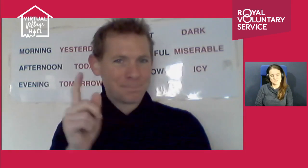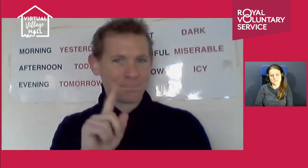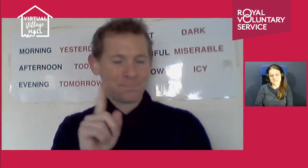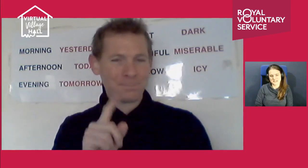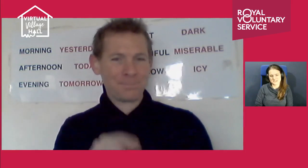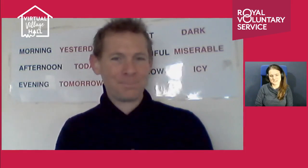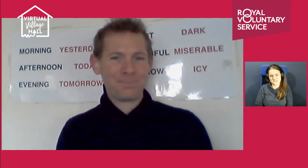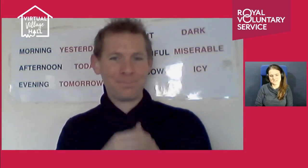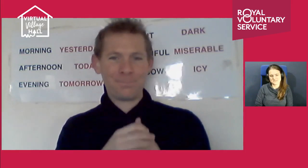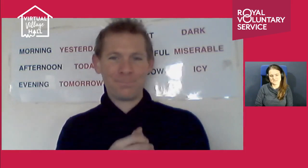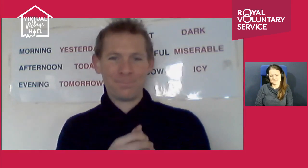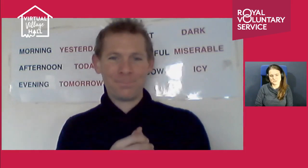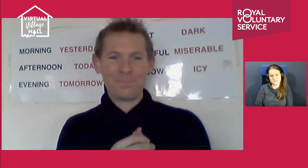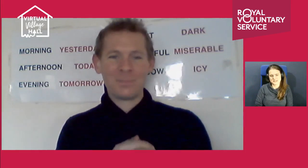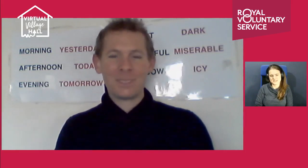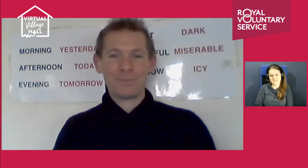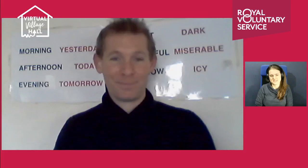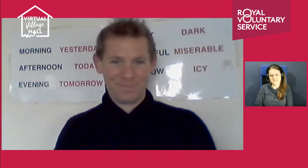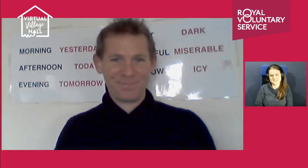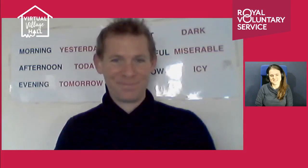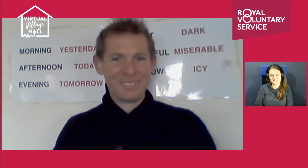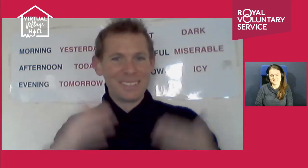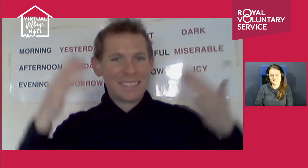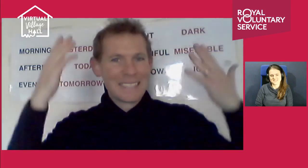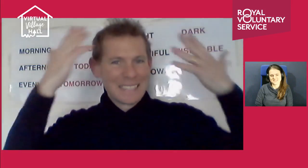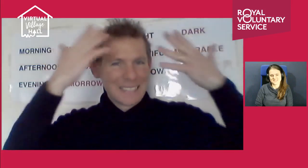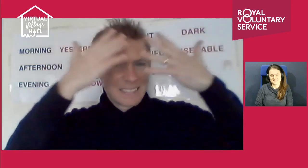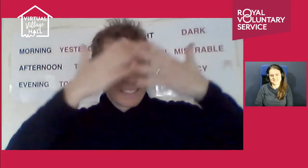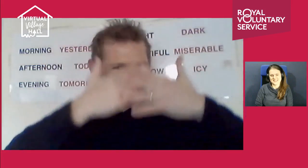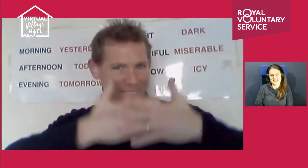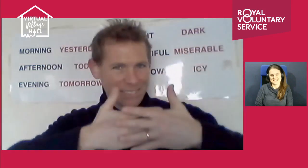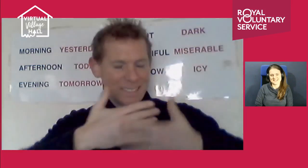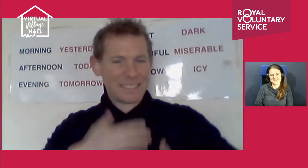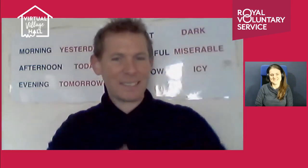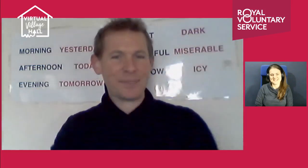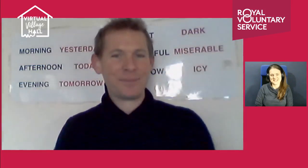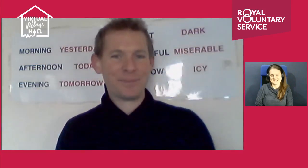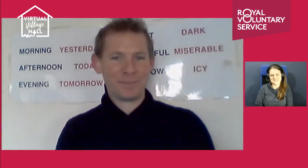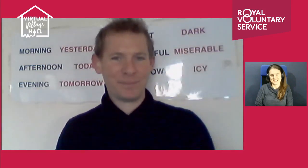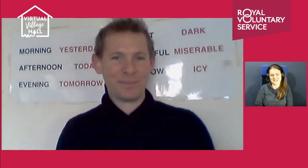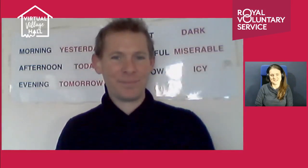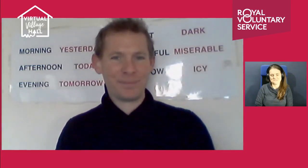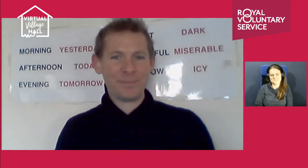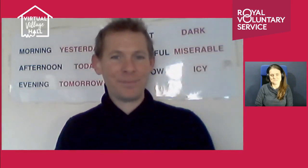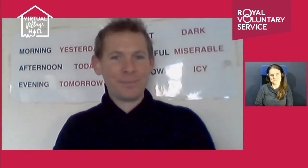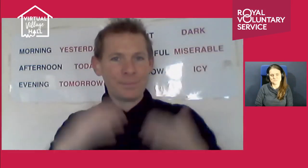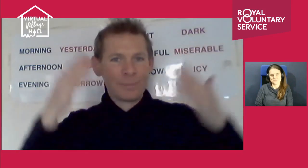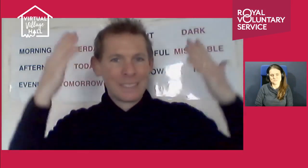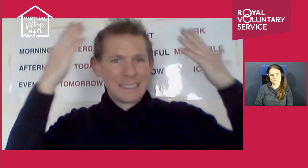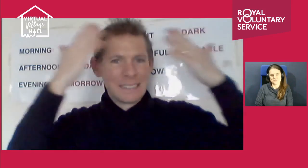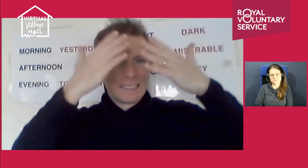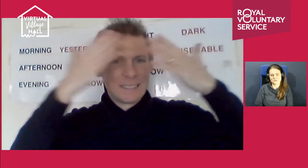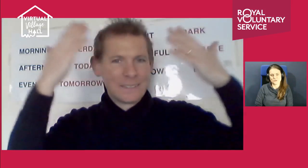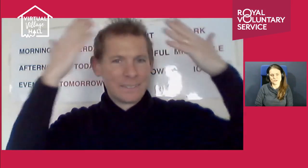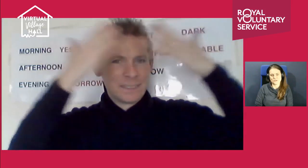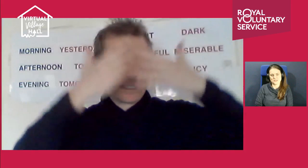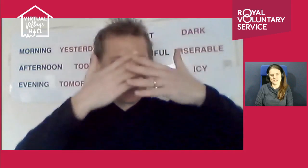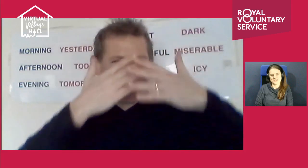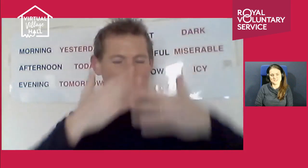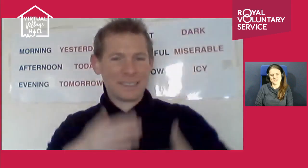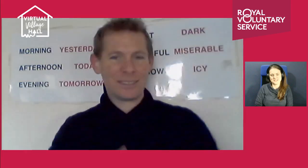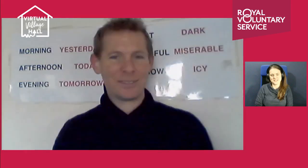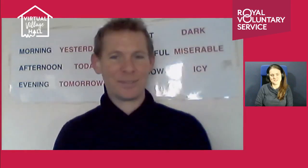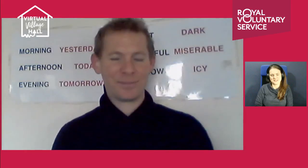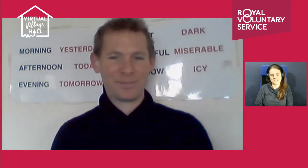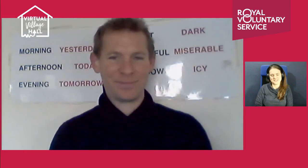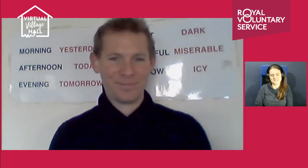And number 6, what was that? Yeah, it was evening. Or in Northern